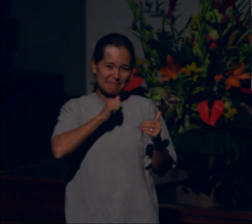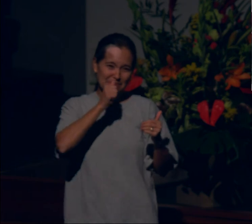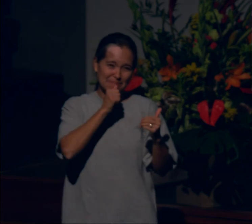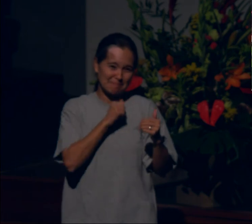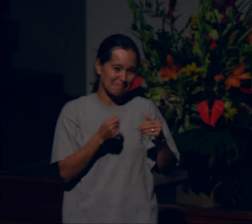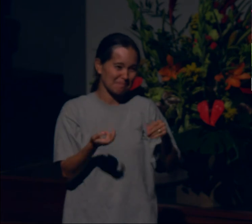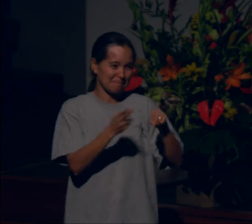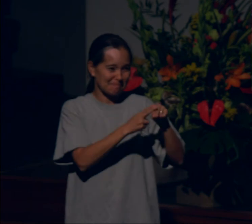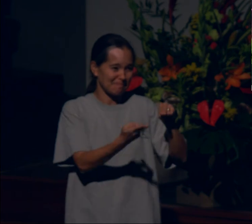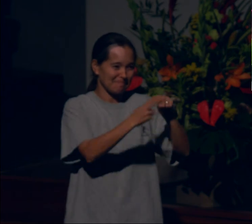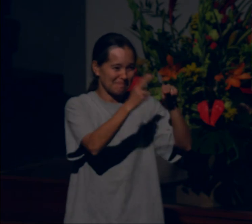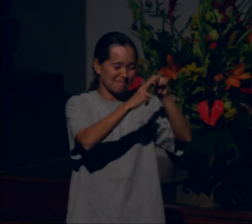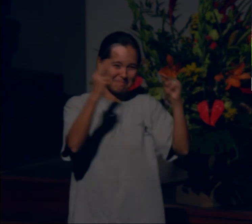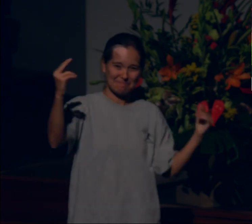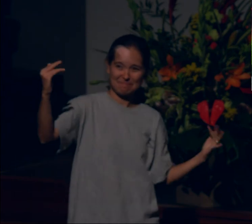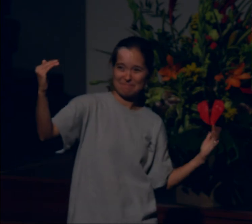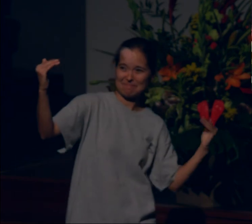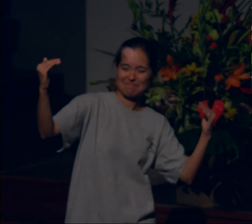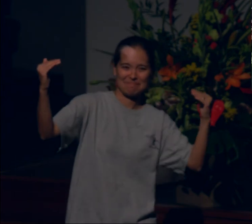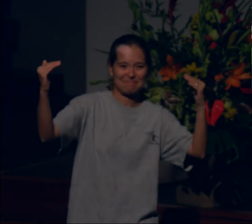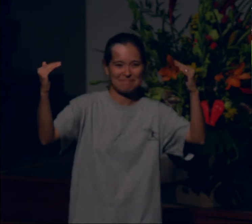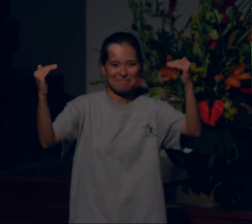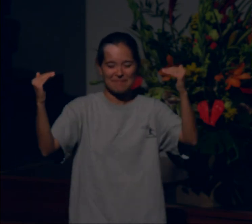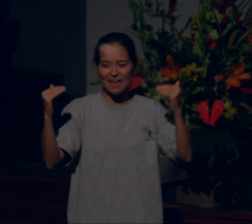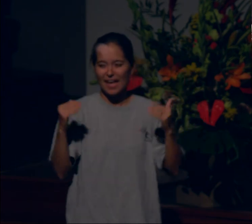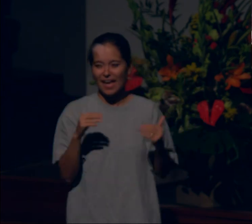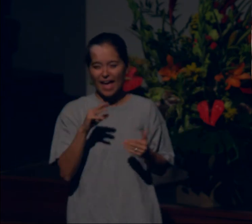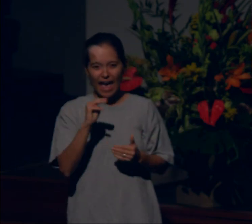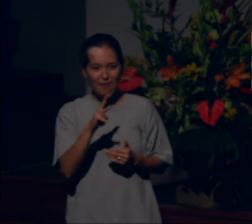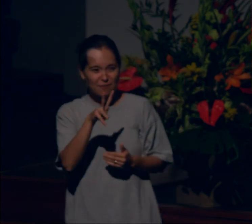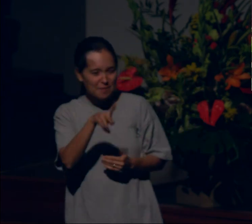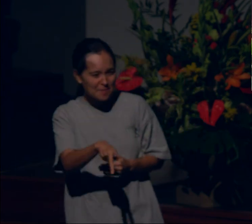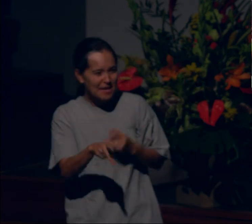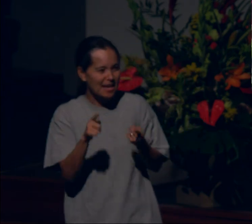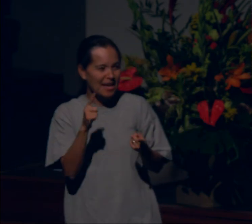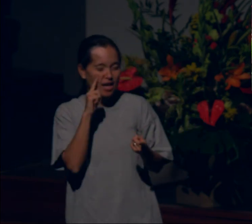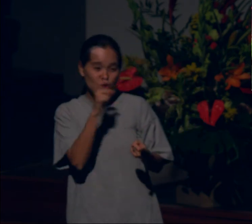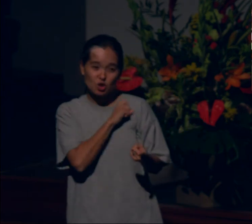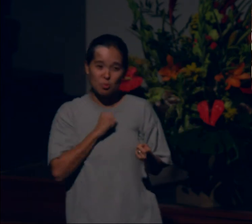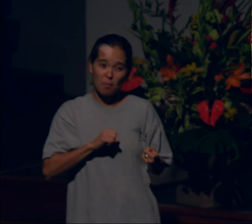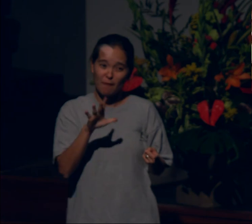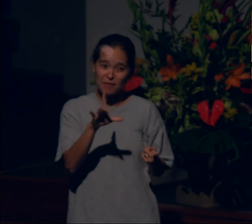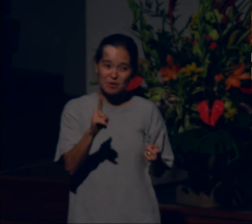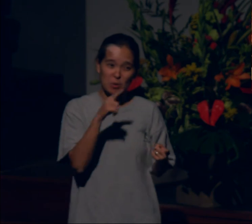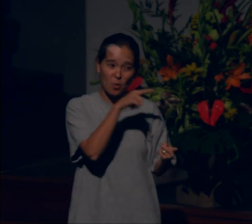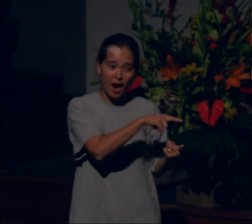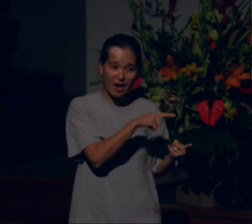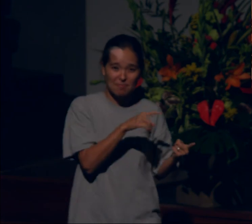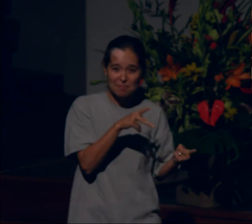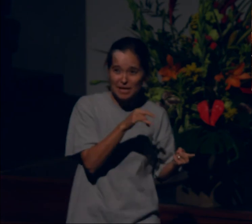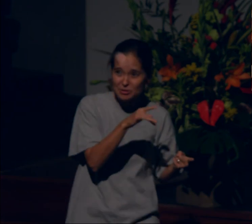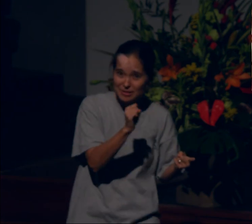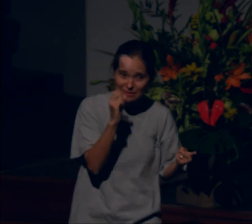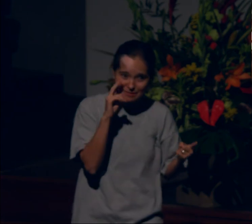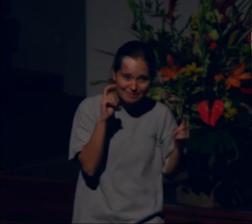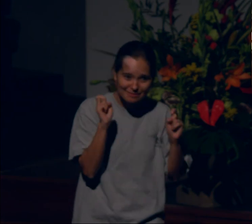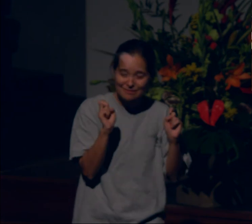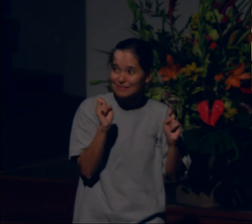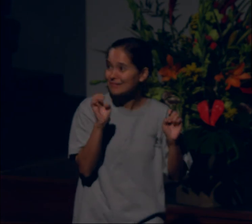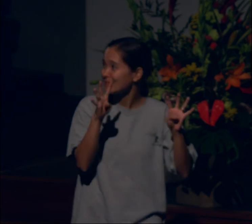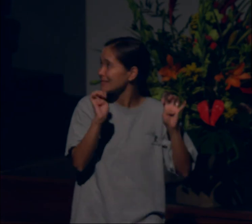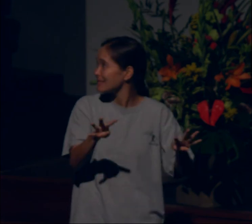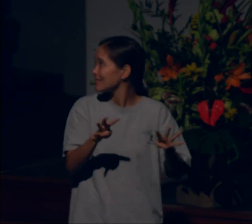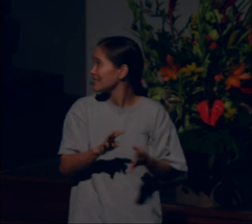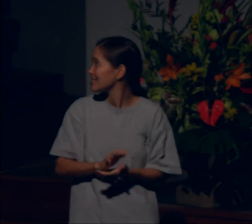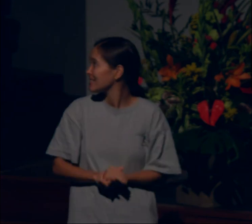back, they may have the regular season MVP. We might be looking at the Super Bowl 51 MVP if this plays out. Let's